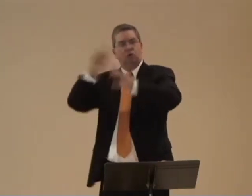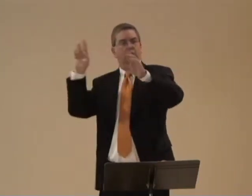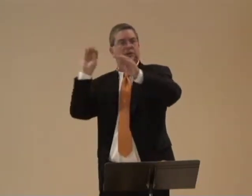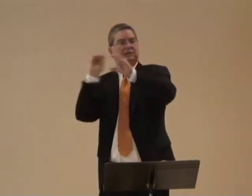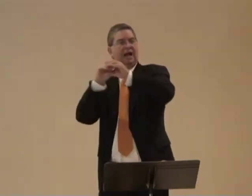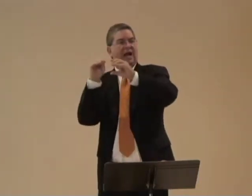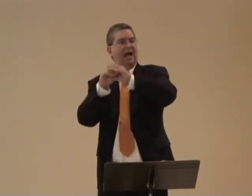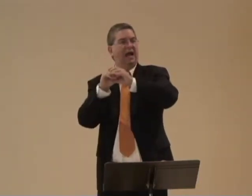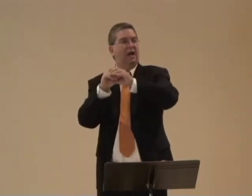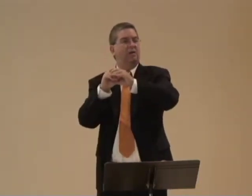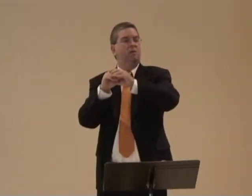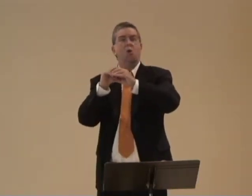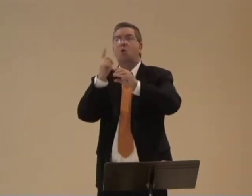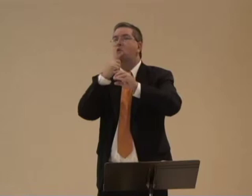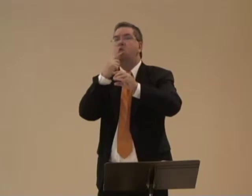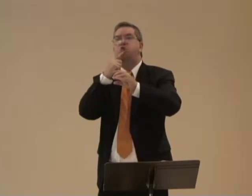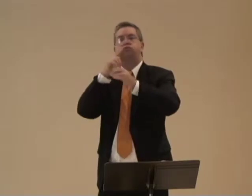wouldn't be any food.